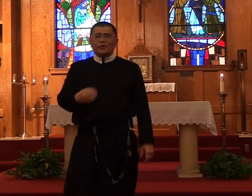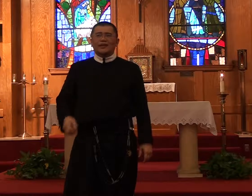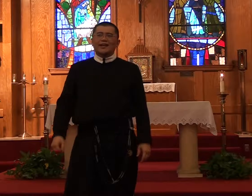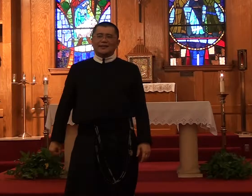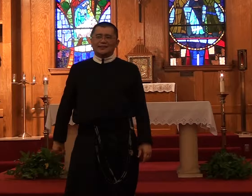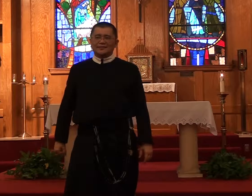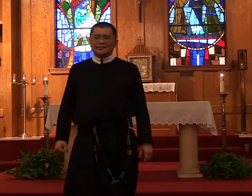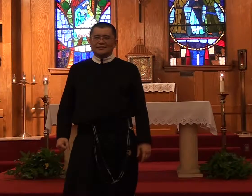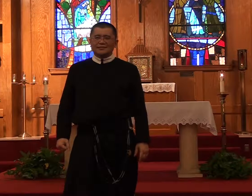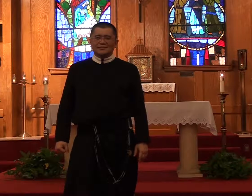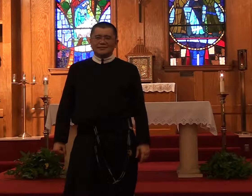okay.